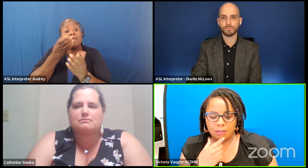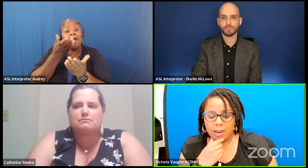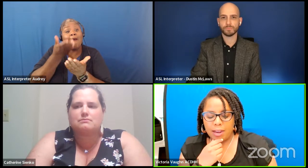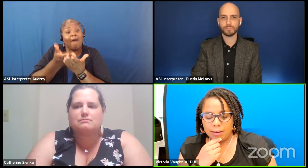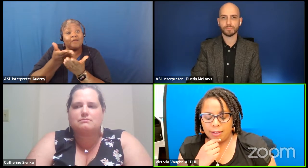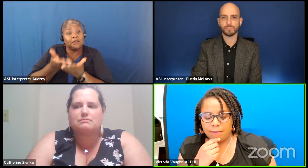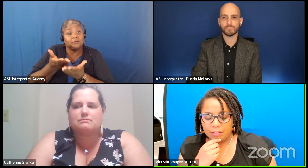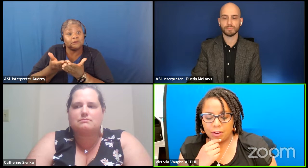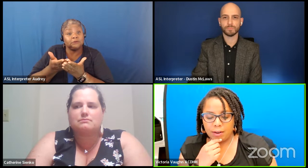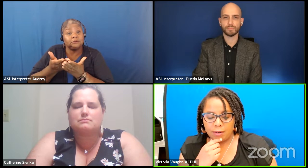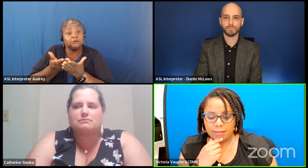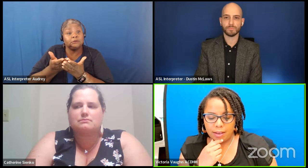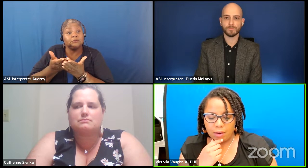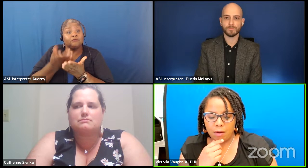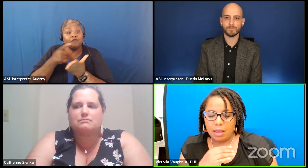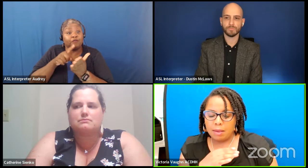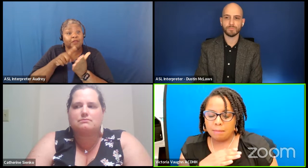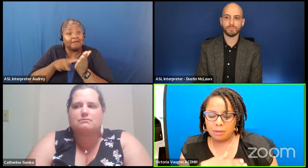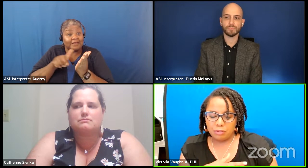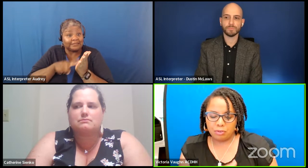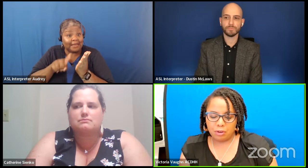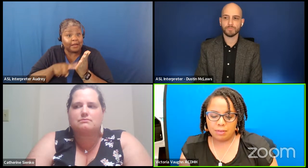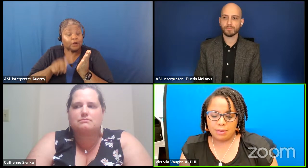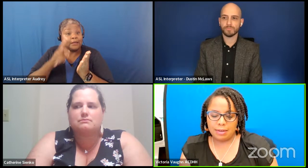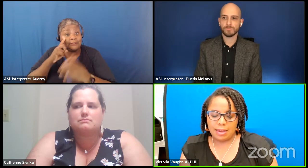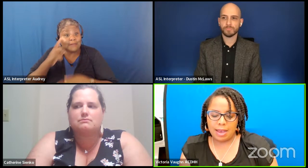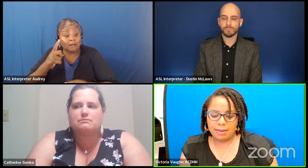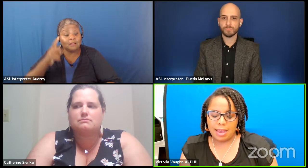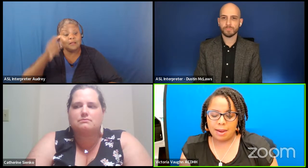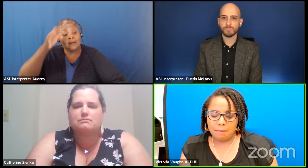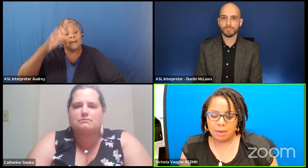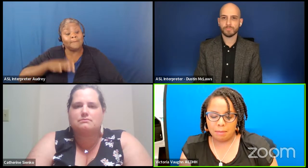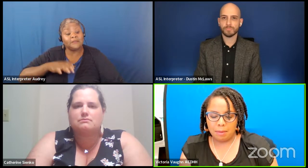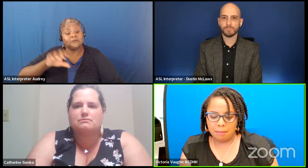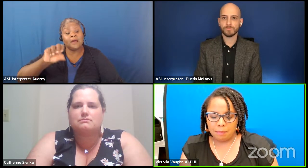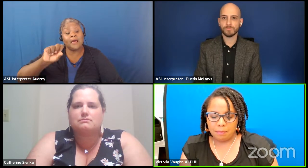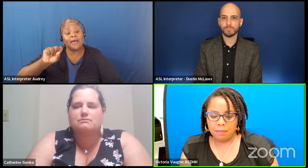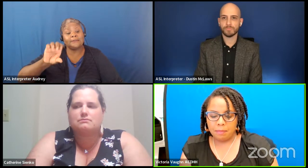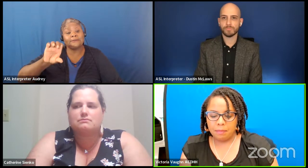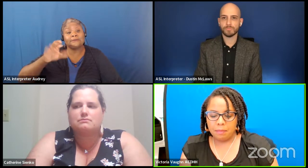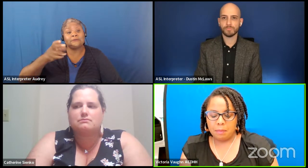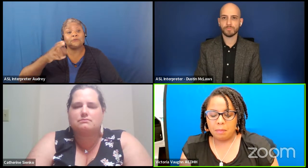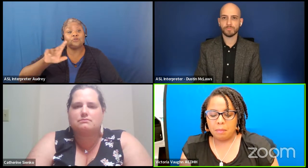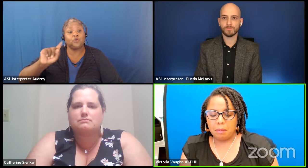what the investigator could tell, Mr. Schultz did not, at a minimum,